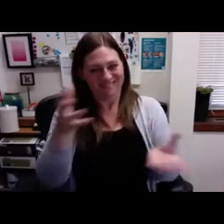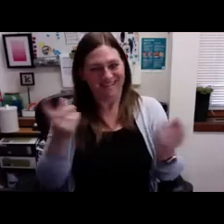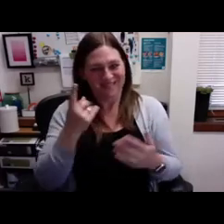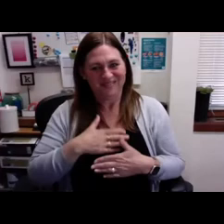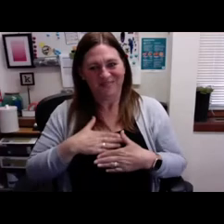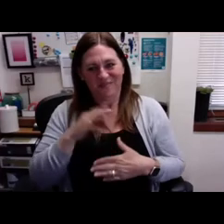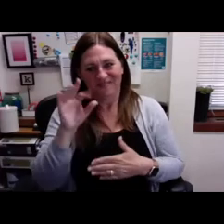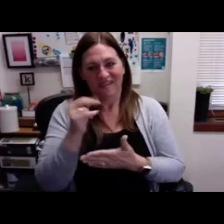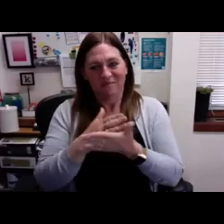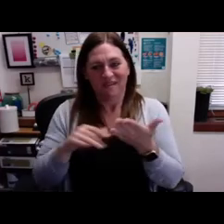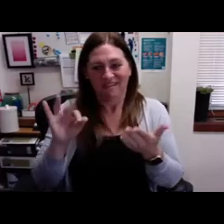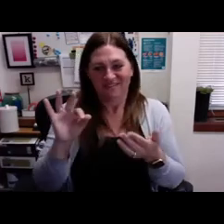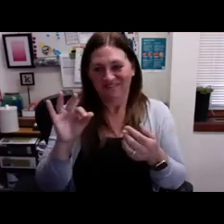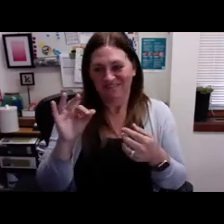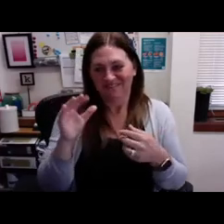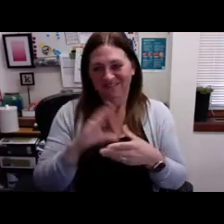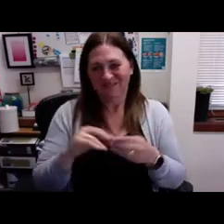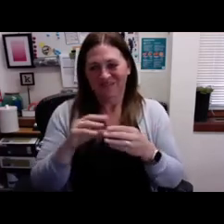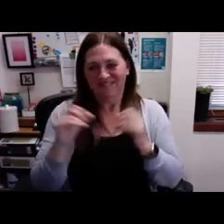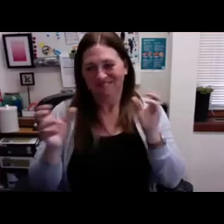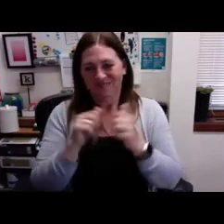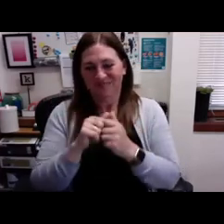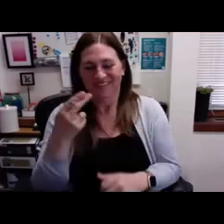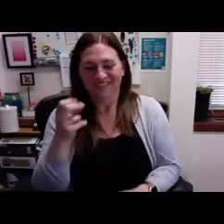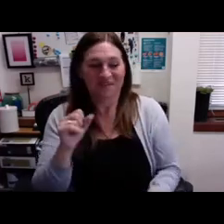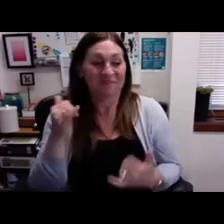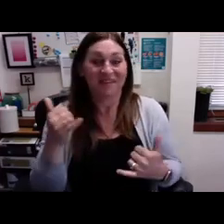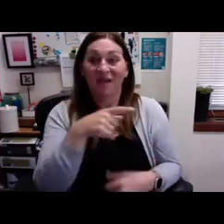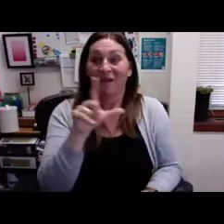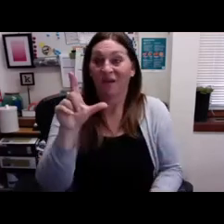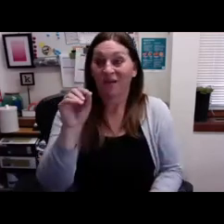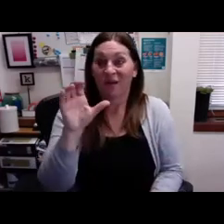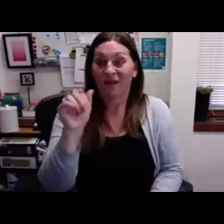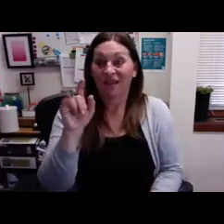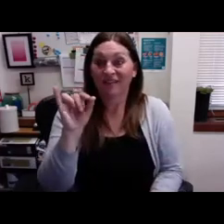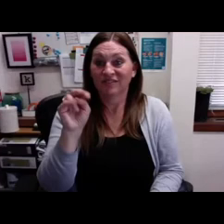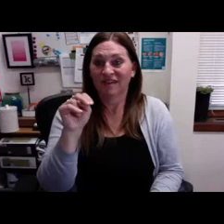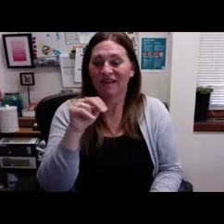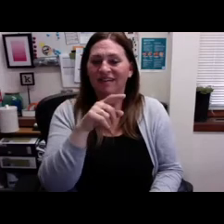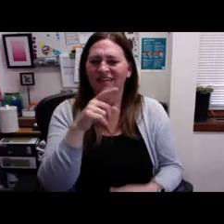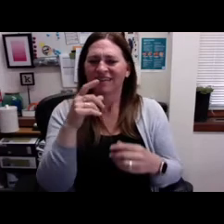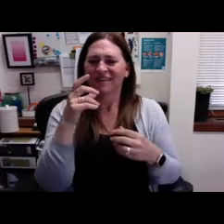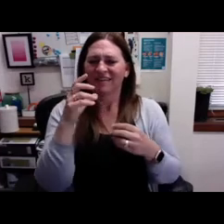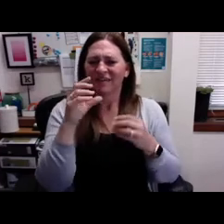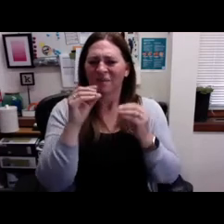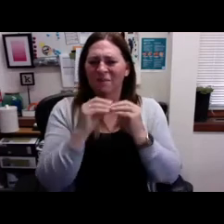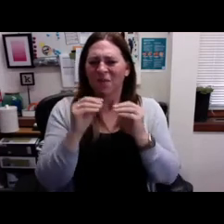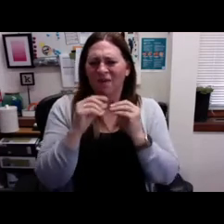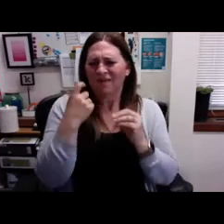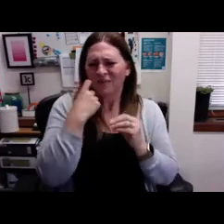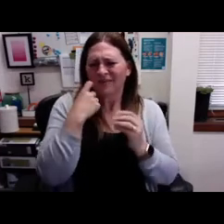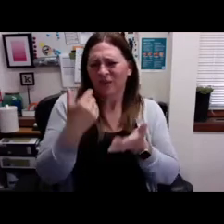Kids really enjoy those games. It's a real fun part of storytelling with hand shapes. Now we're going to talk about